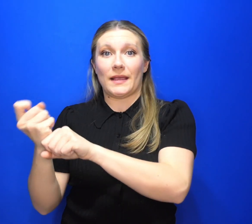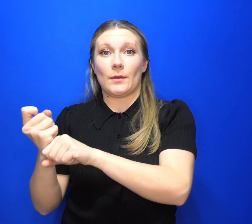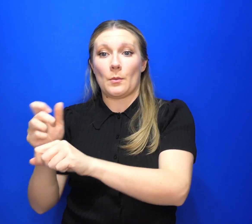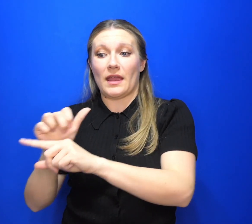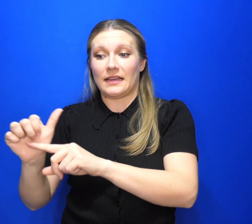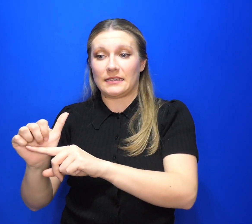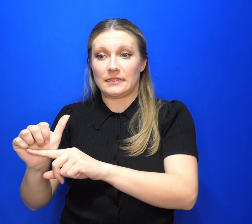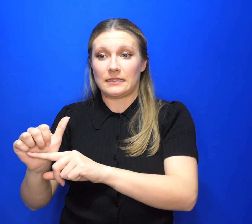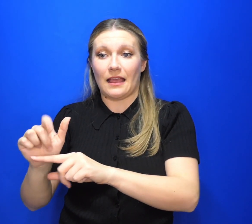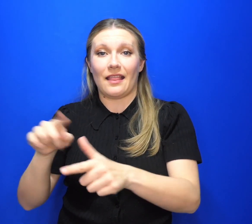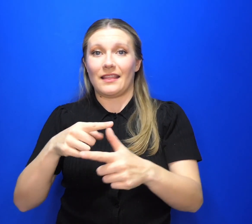is,